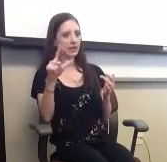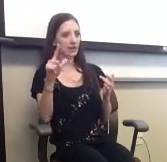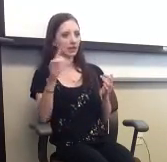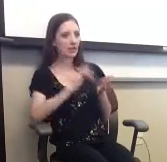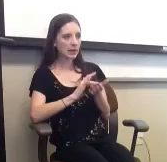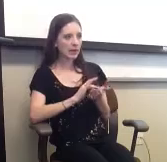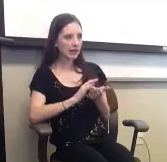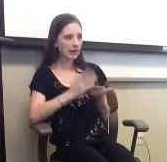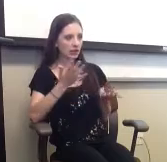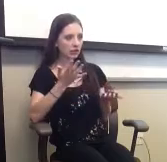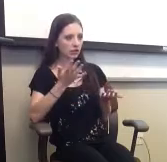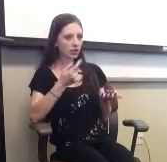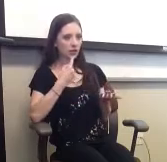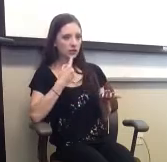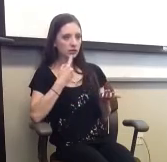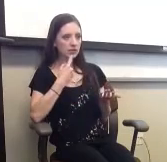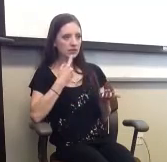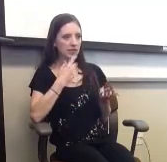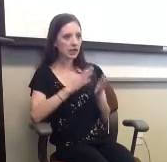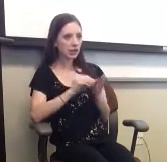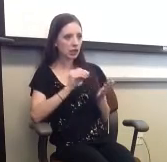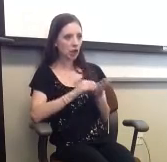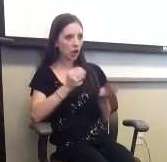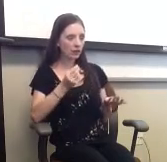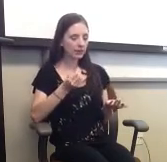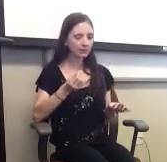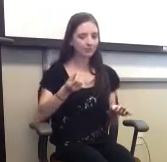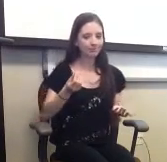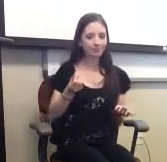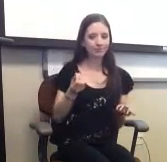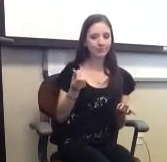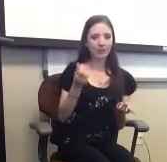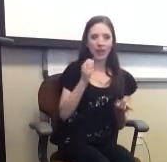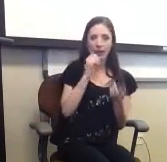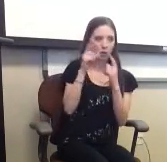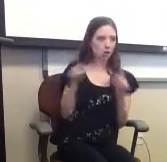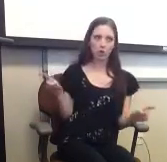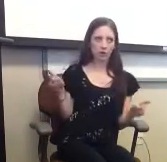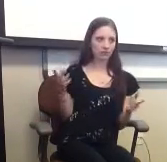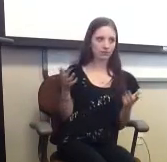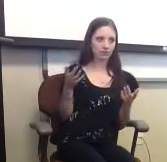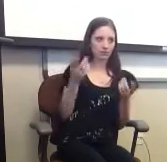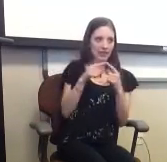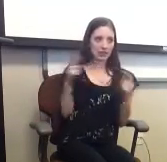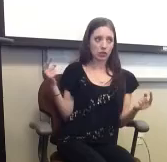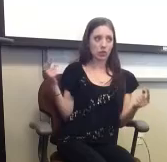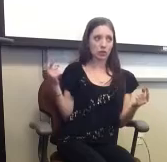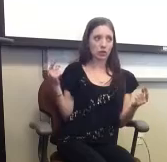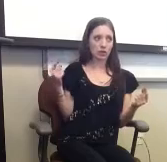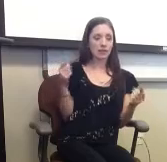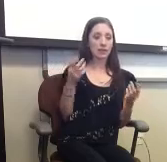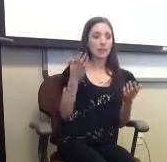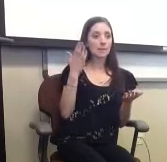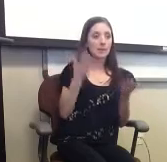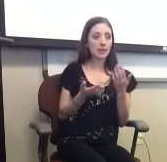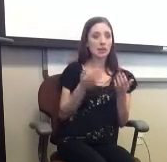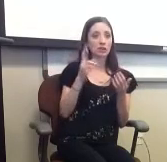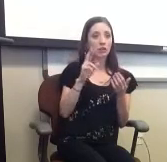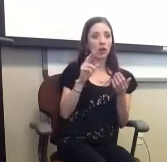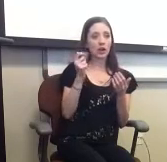there. I don't agree. Well, There might be an R11 saying that they called, it's time for